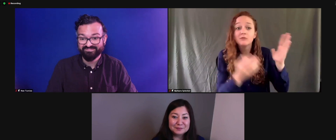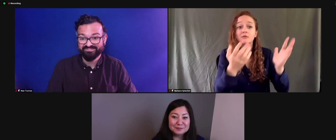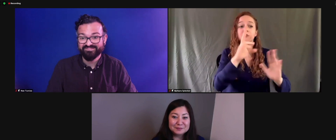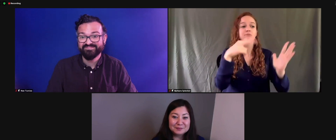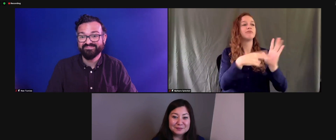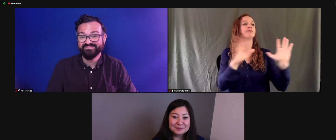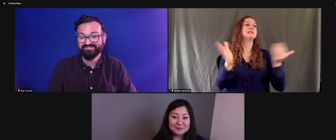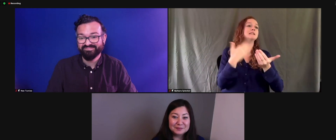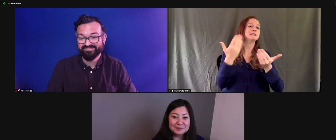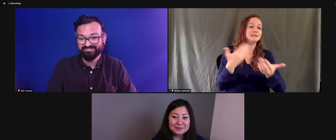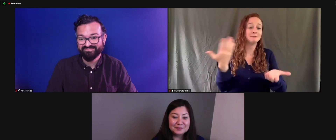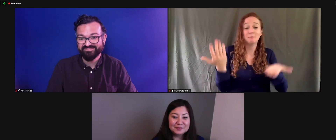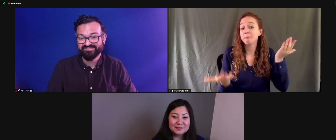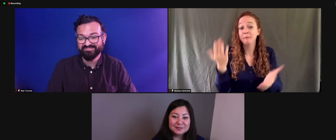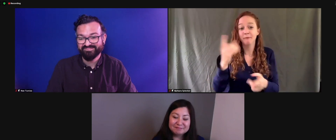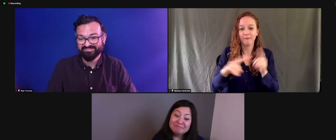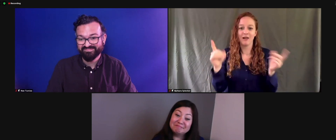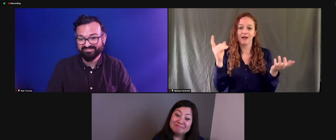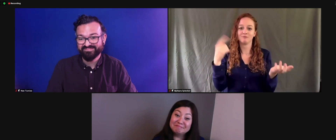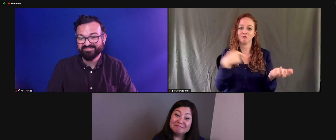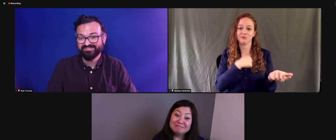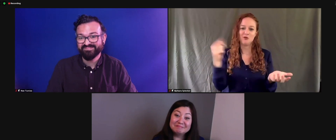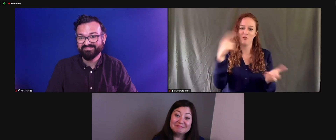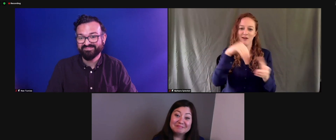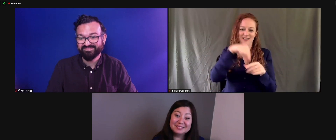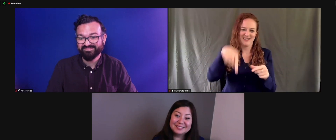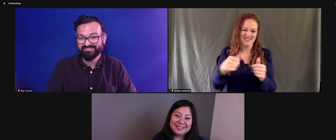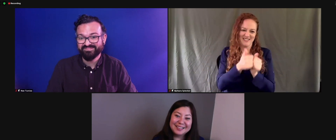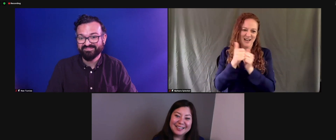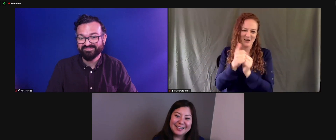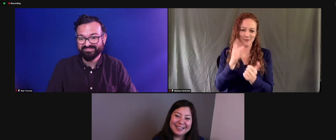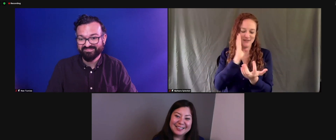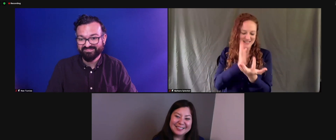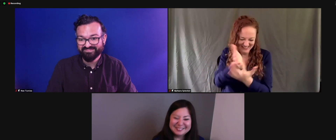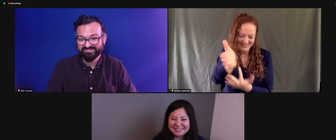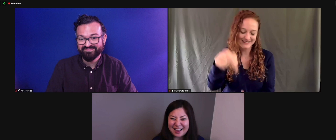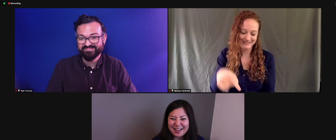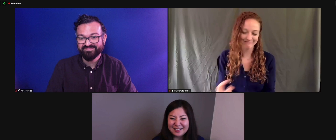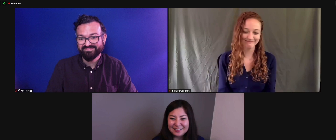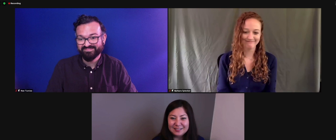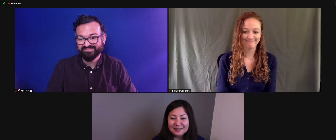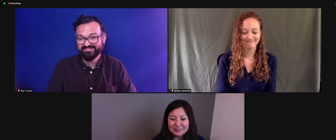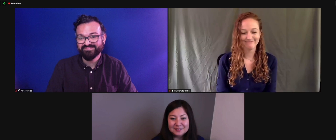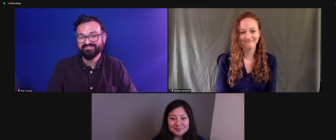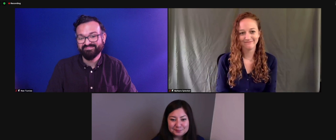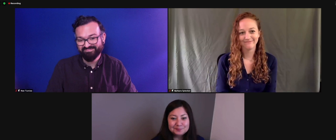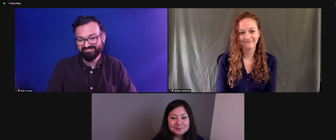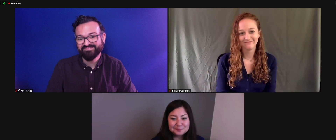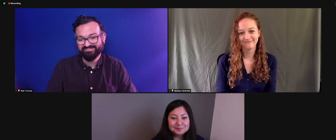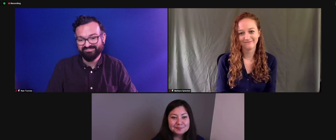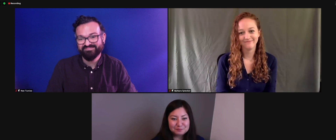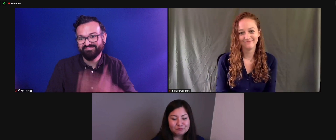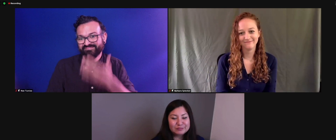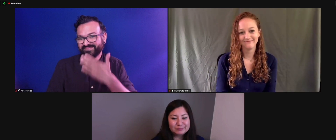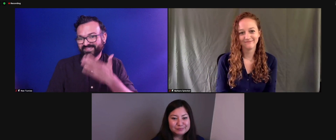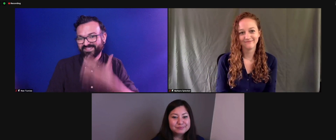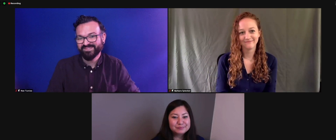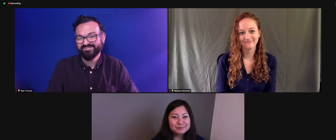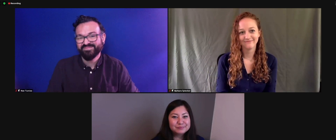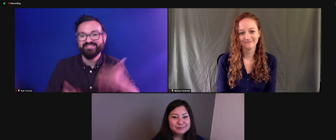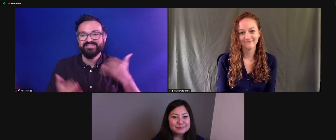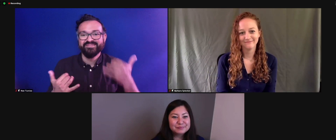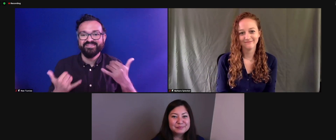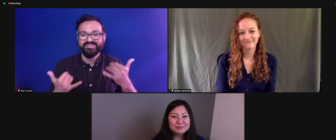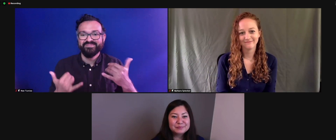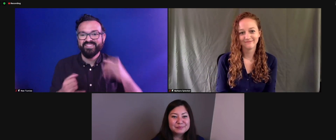and it's hard to know what's absolutely correct. But we're going through the growing pains right now. The signs